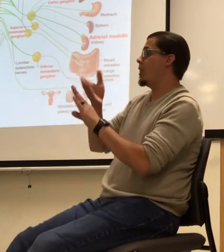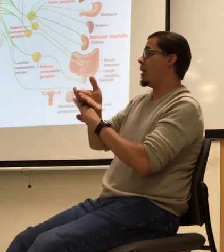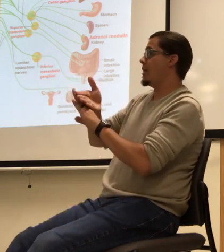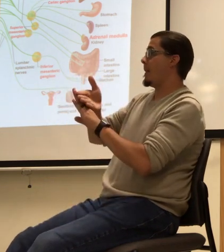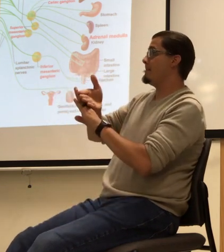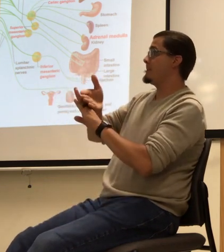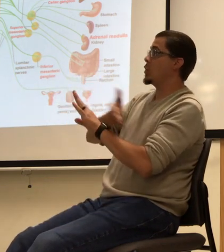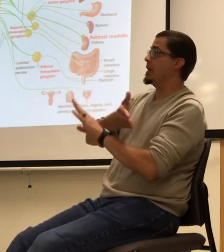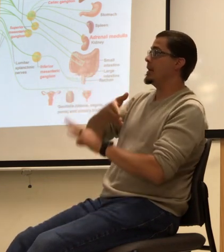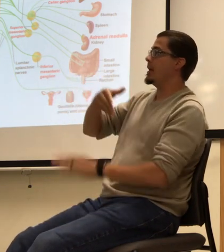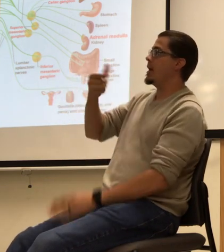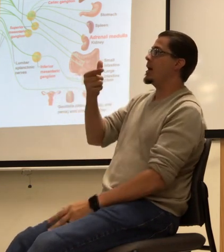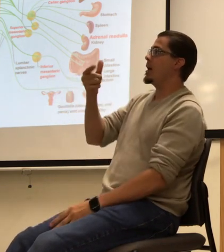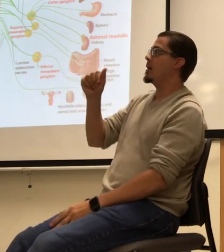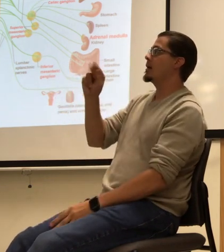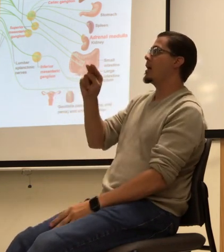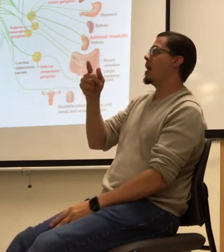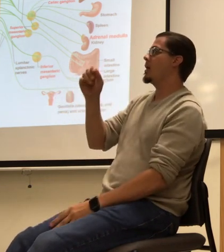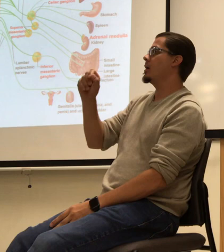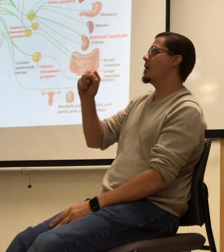neuron.